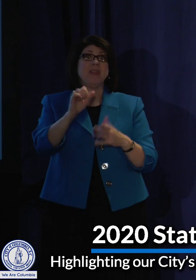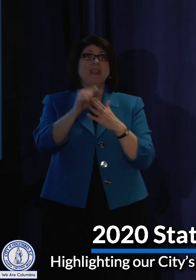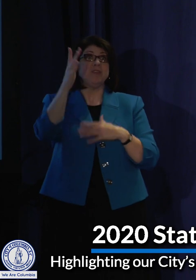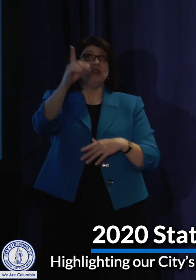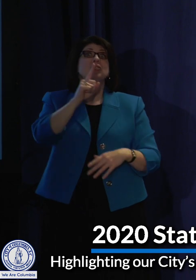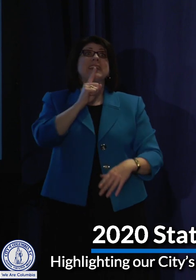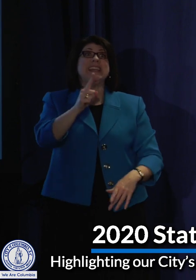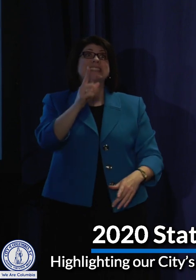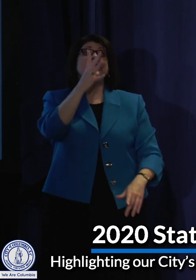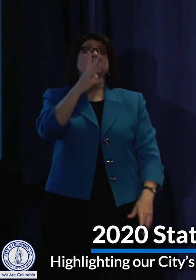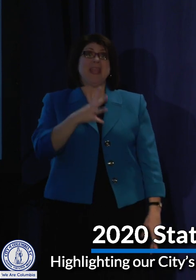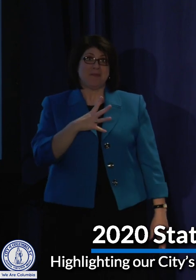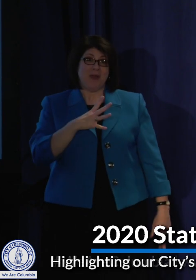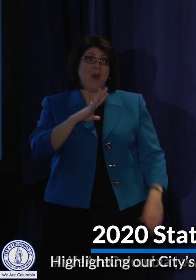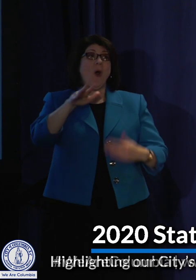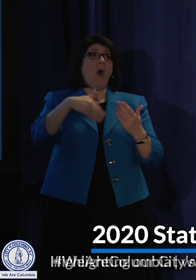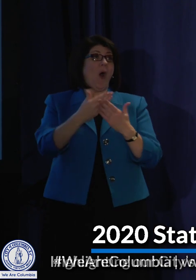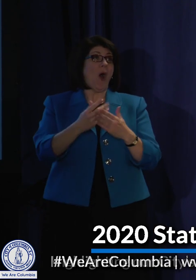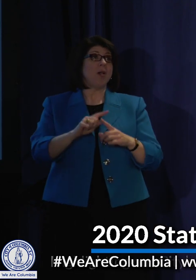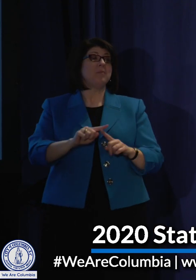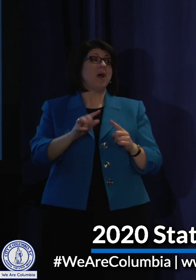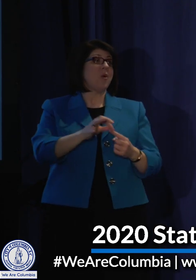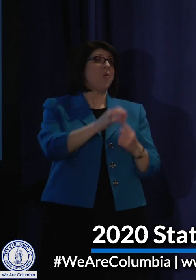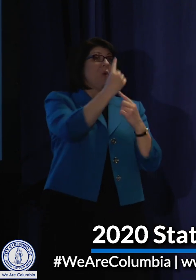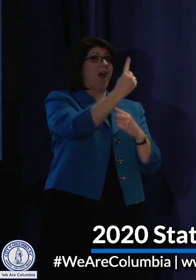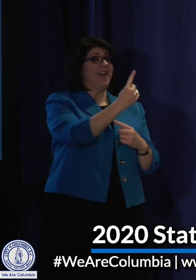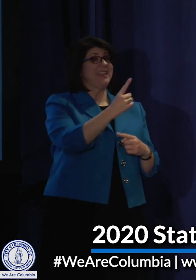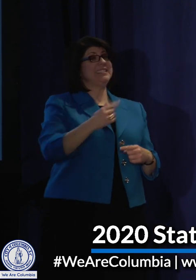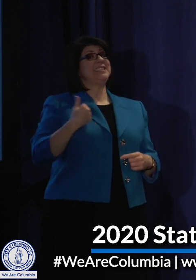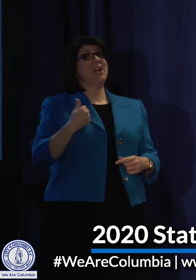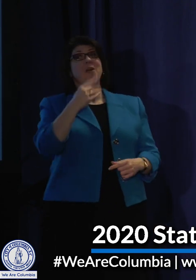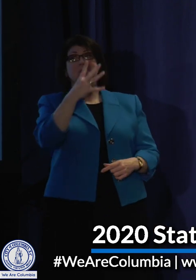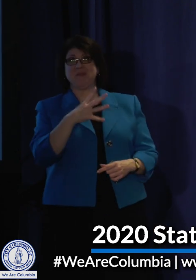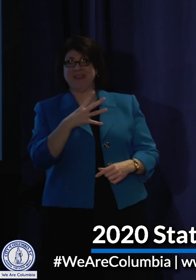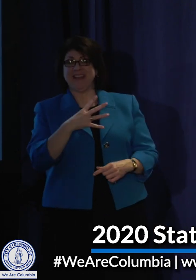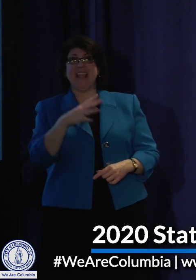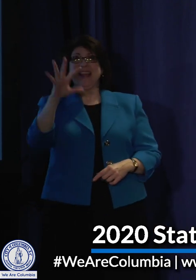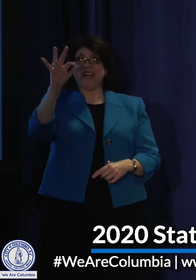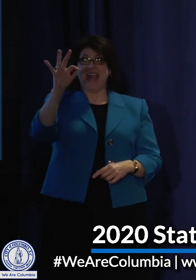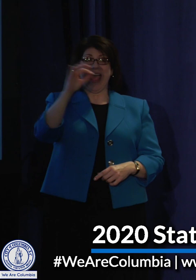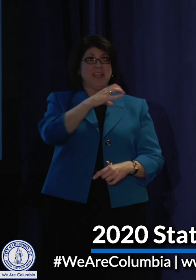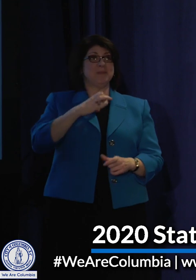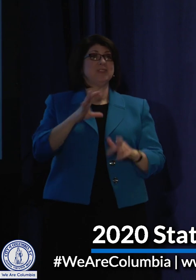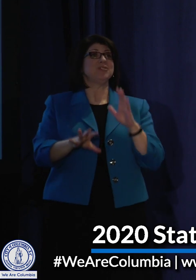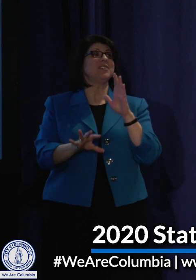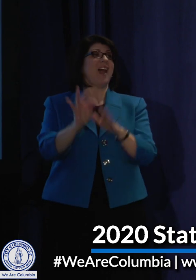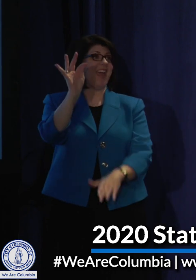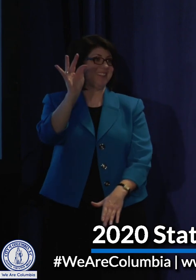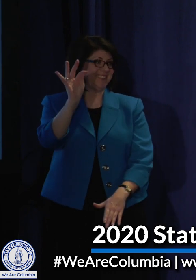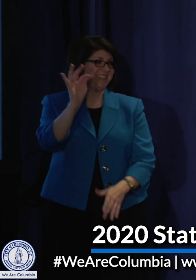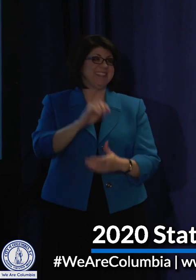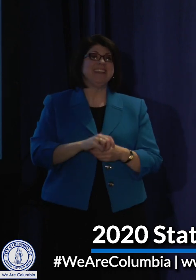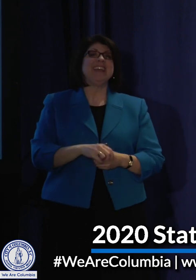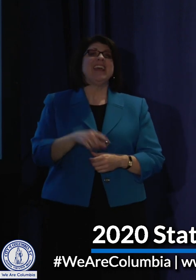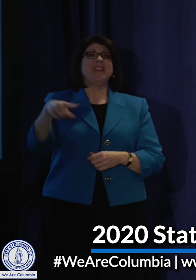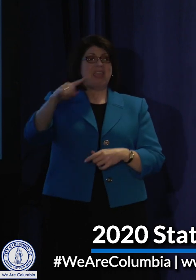female. All but one of our new commissioners are women, young women. Nine commissioners elected, and they have decided to focus this